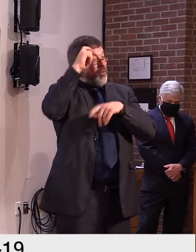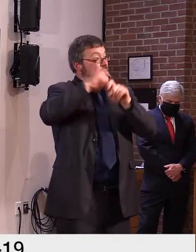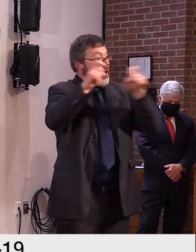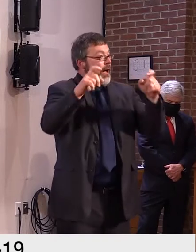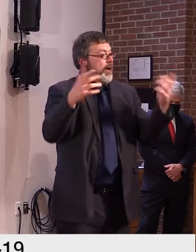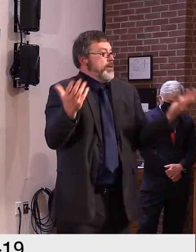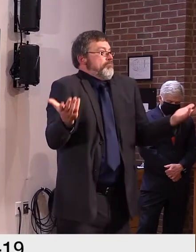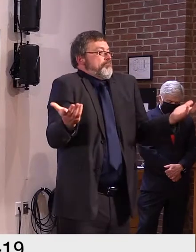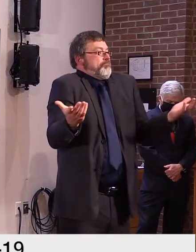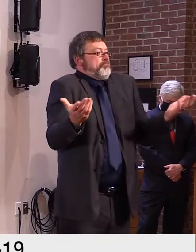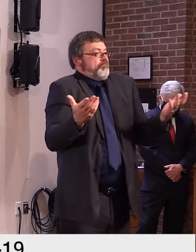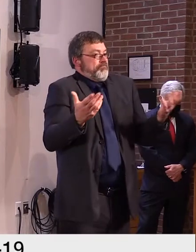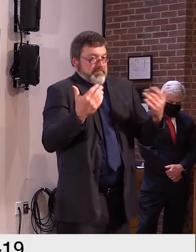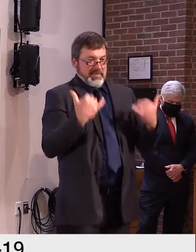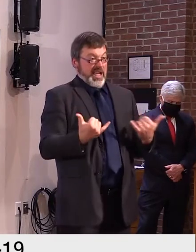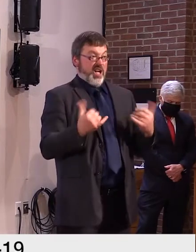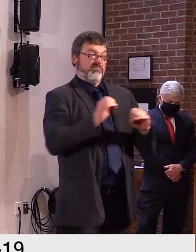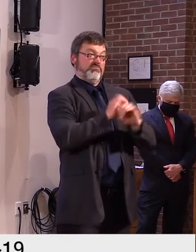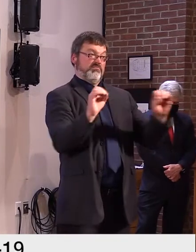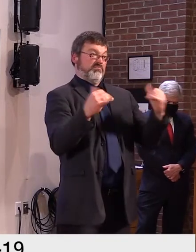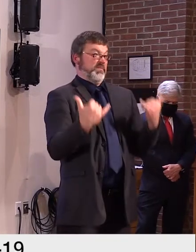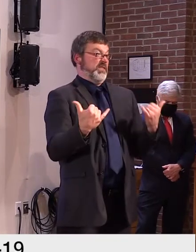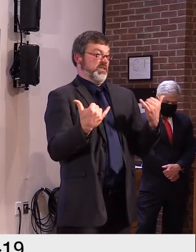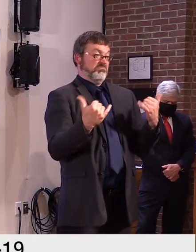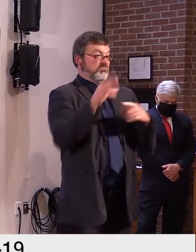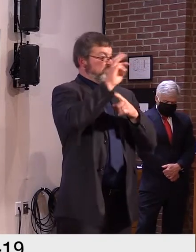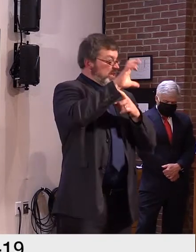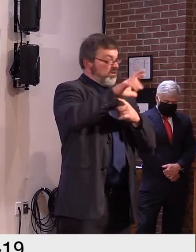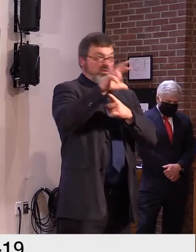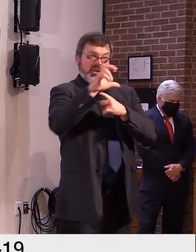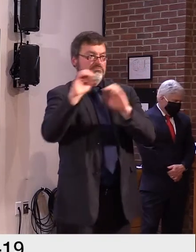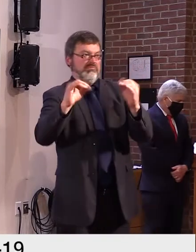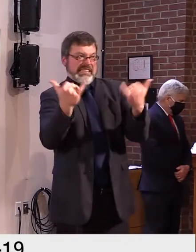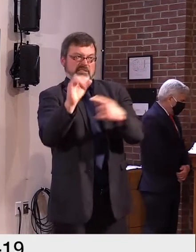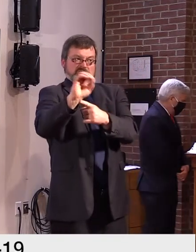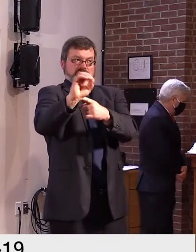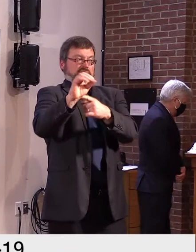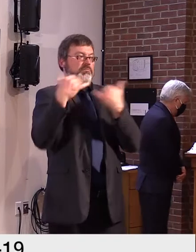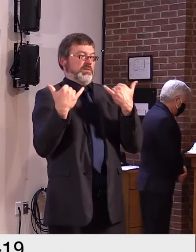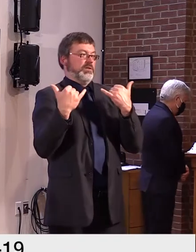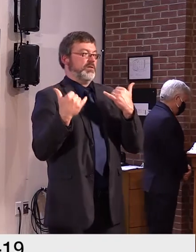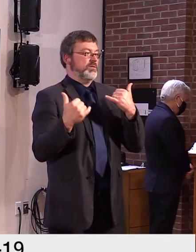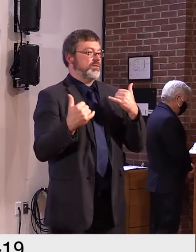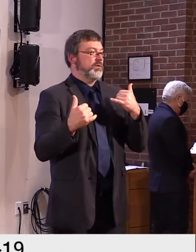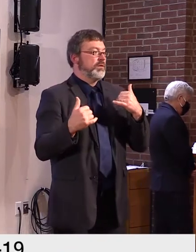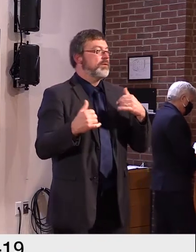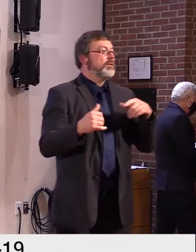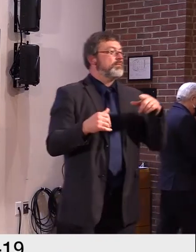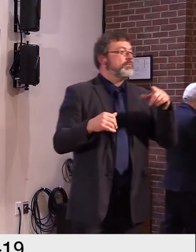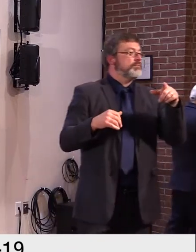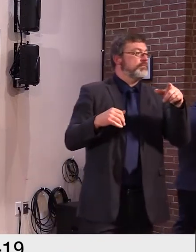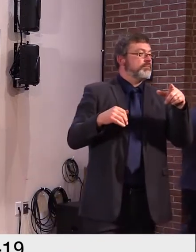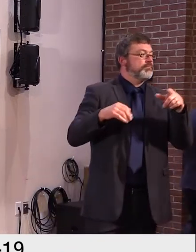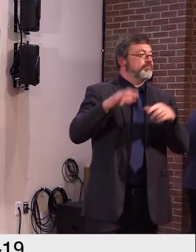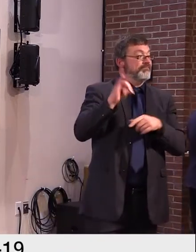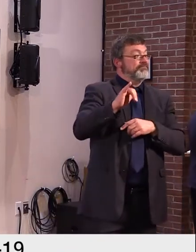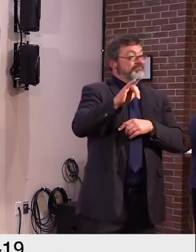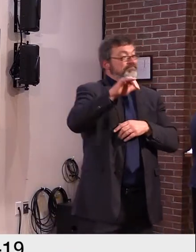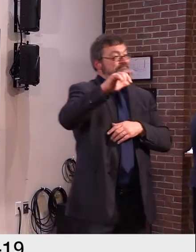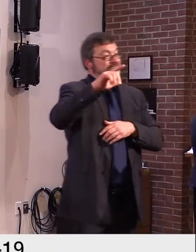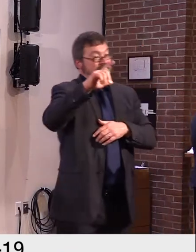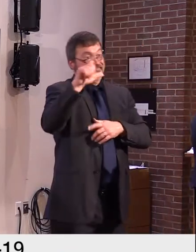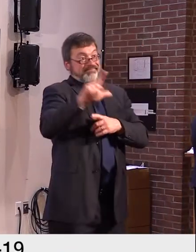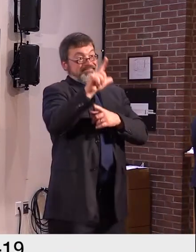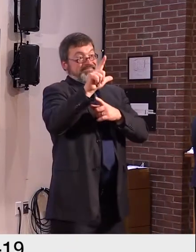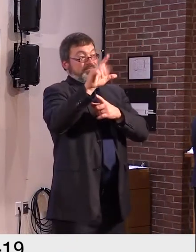the LWA benefits right now are paying for back weeks in August and early September, so there